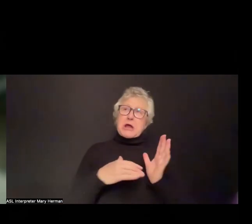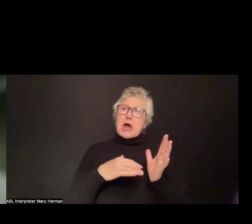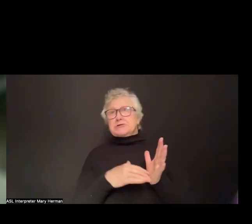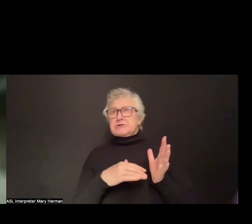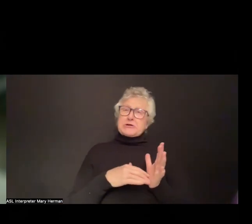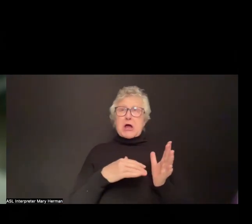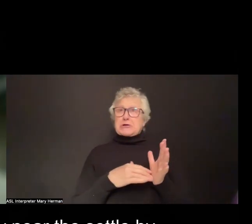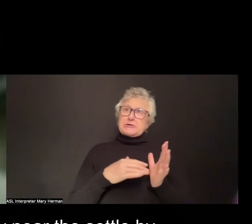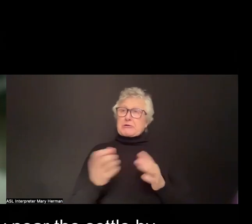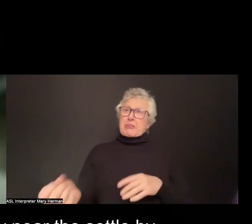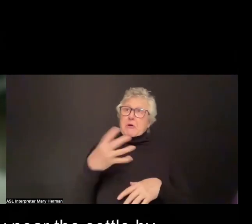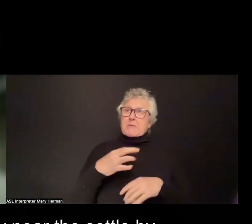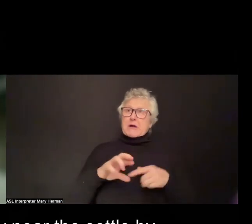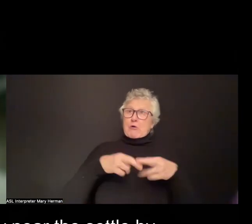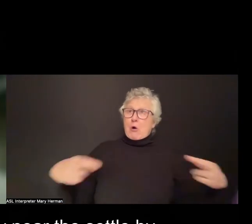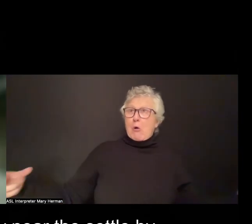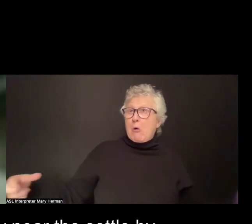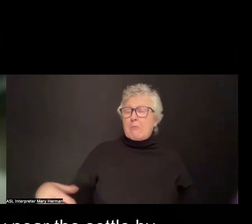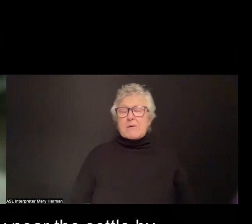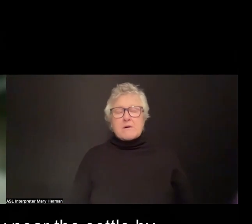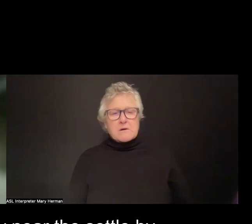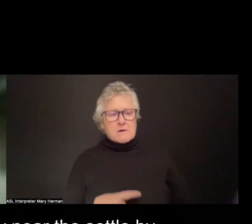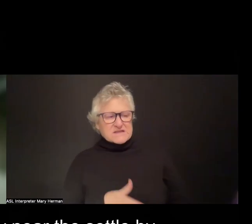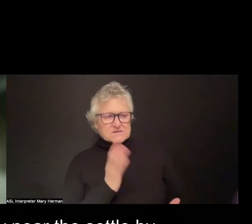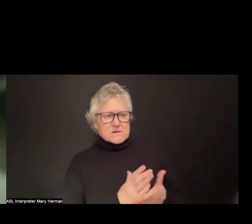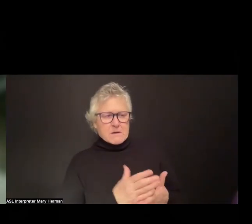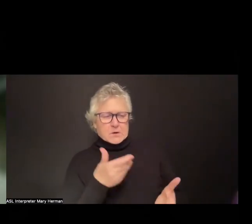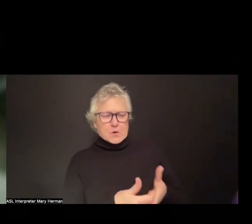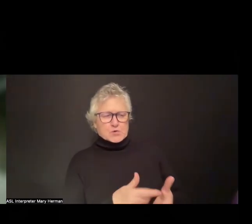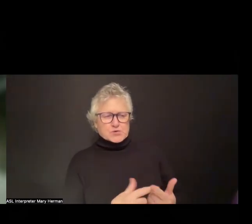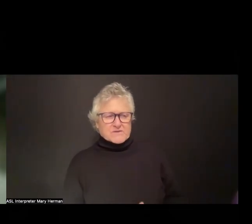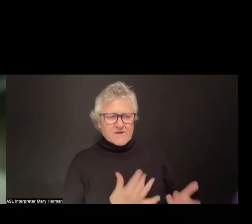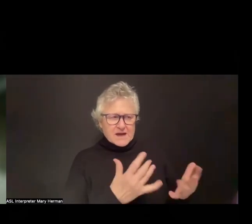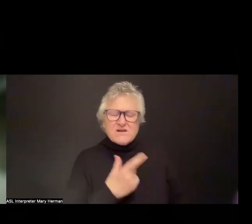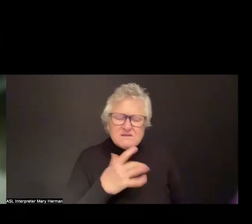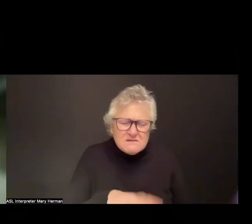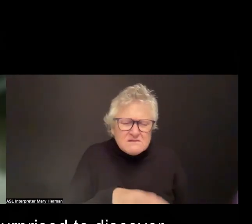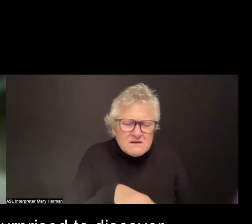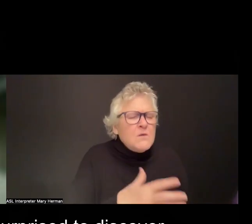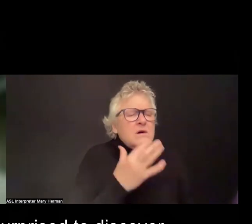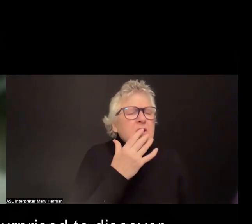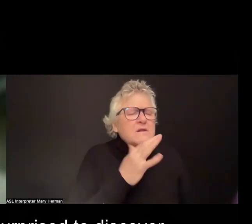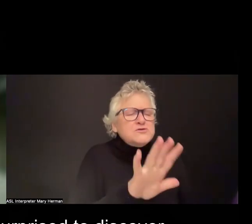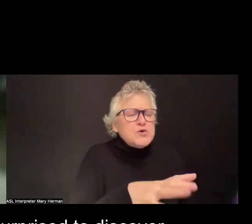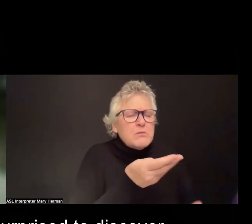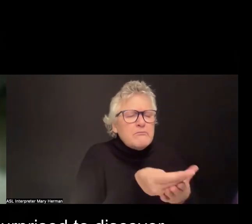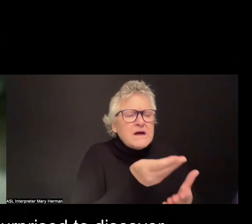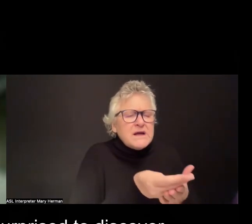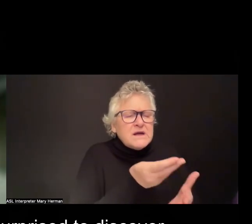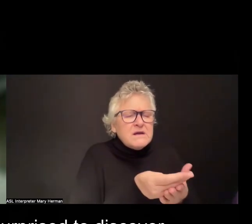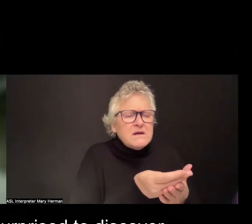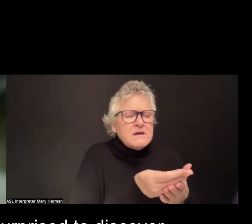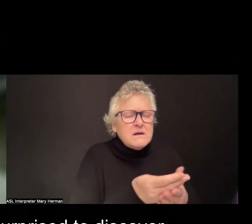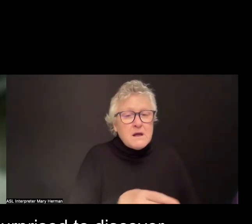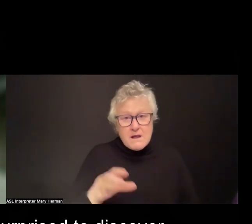rope." I stopped abruptly near the settle by the fireplace and said, "What color's your money?" The boys looked surprised to discover that I